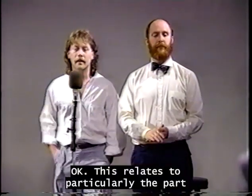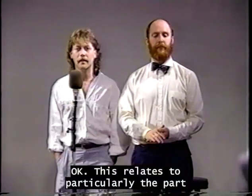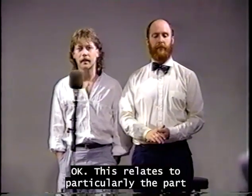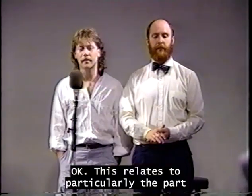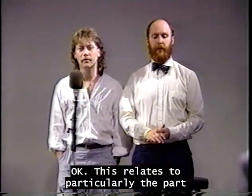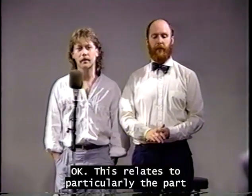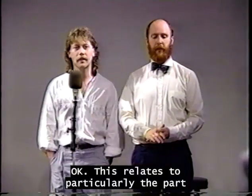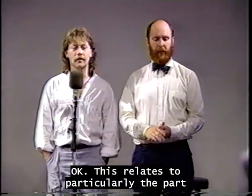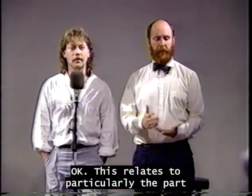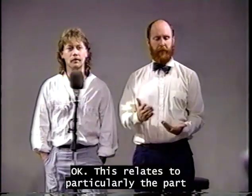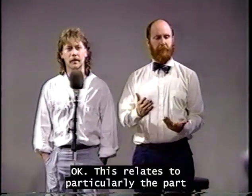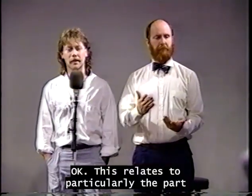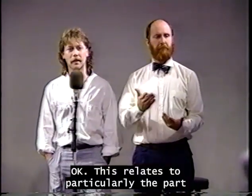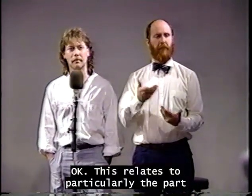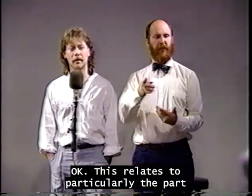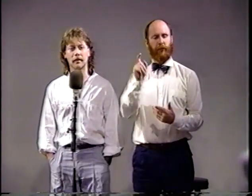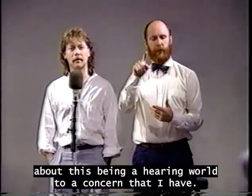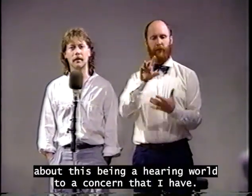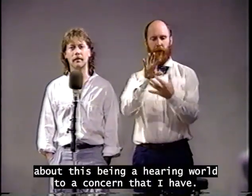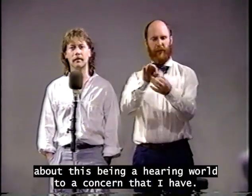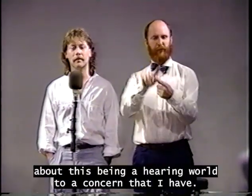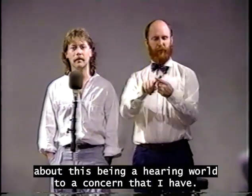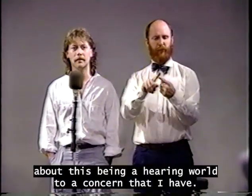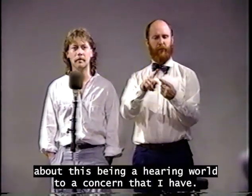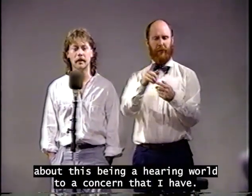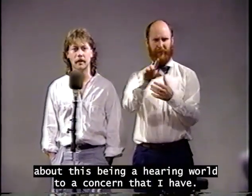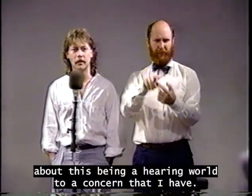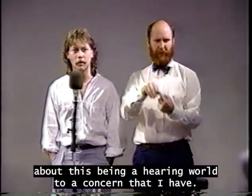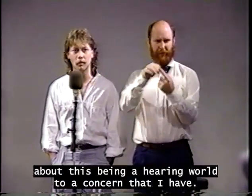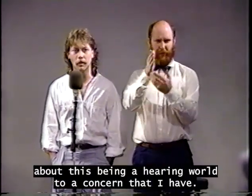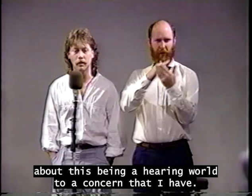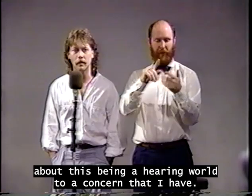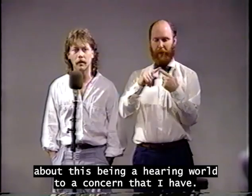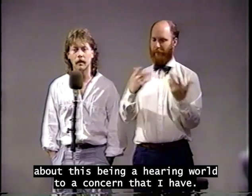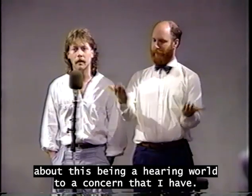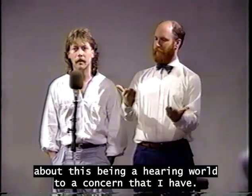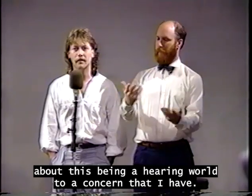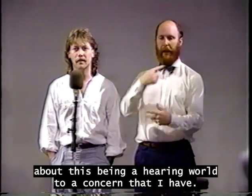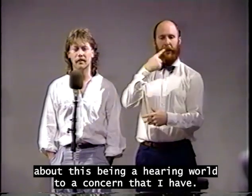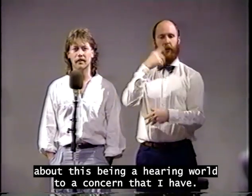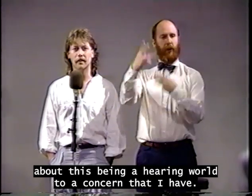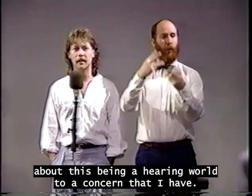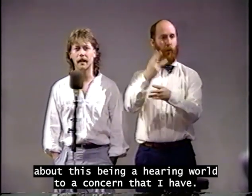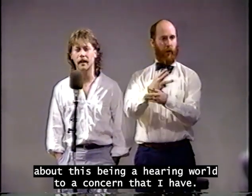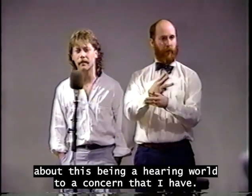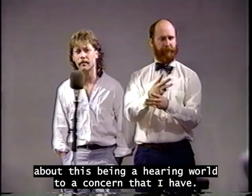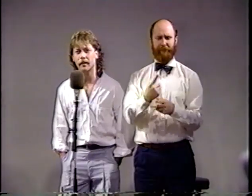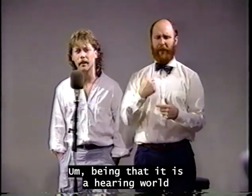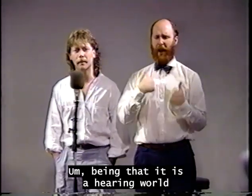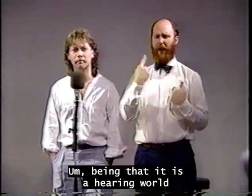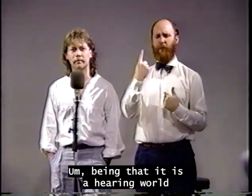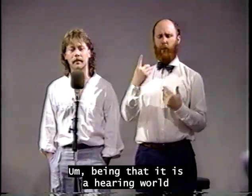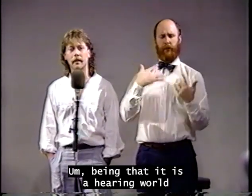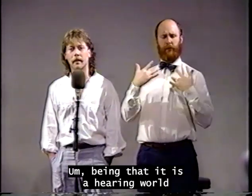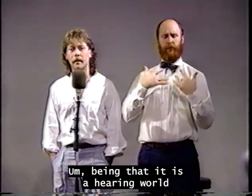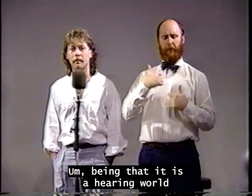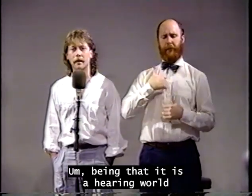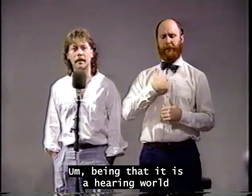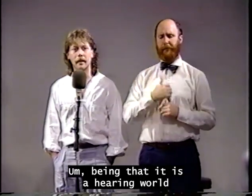Okay, this relates to particularly the part about this being a hearing world, to a concern that I have. Being that it is